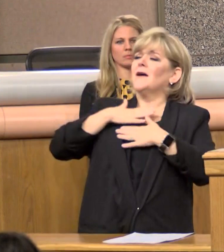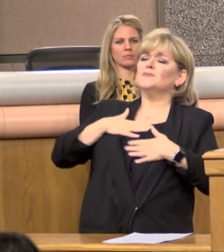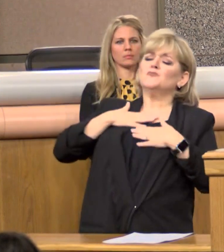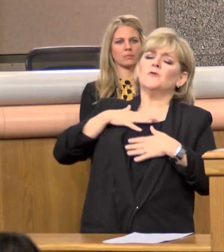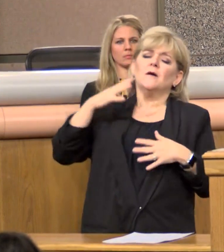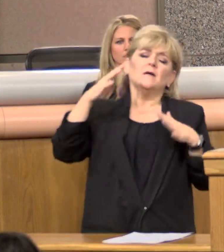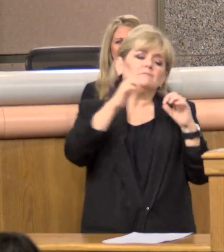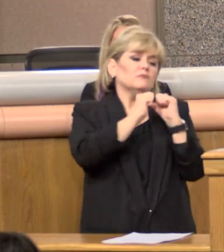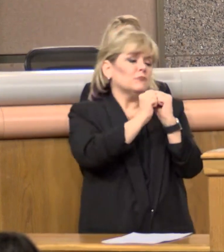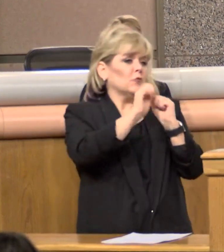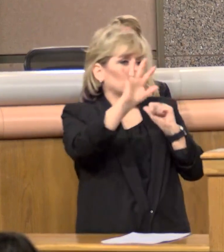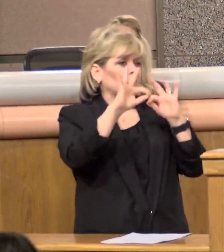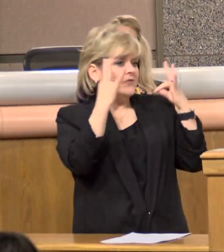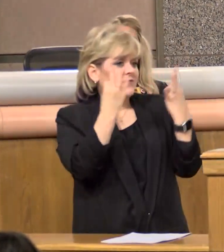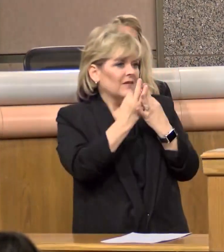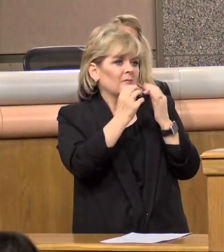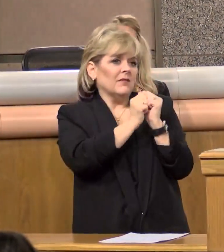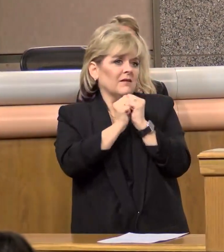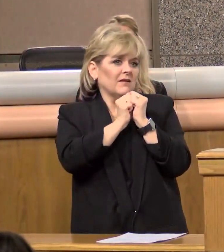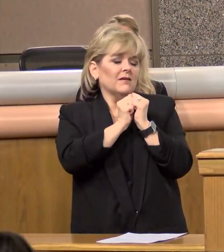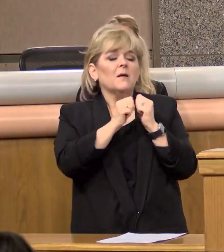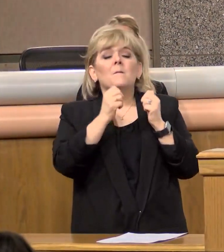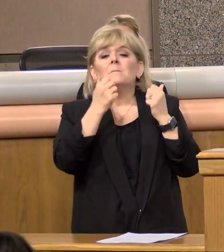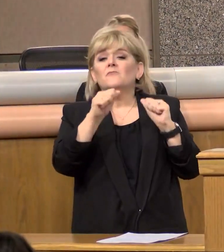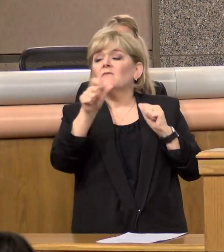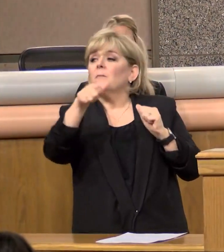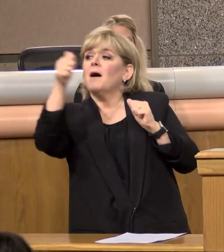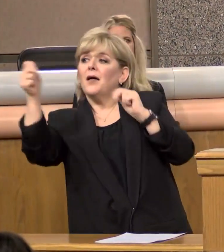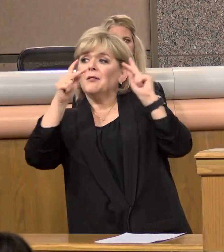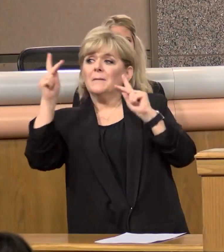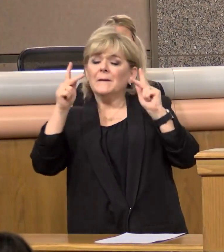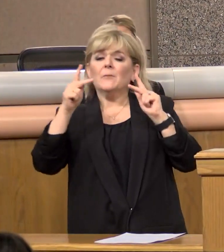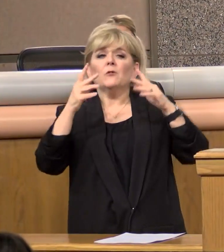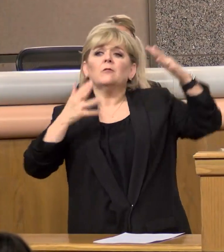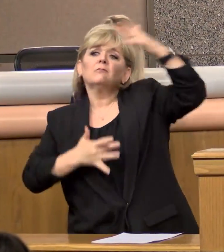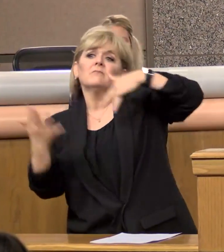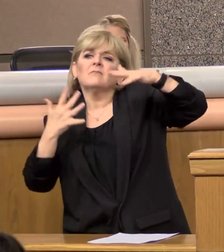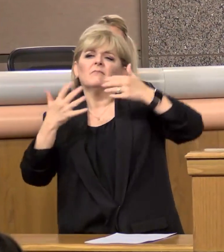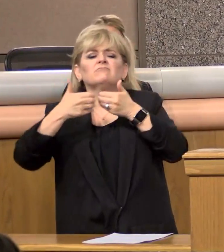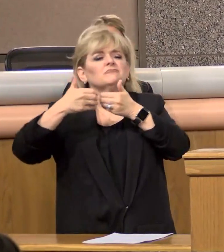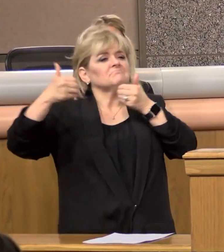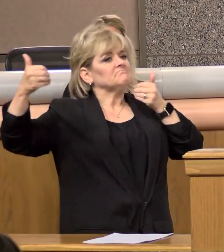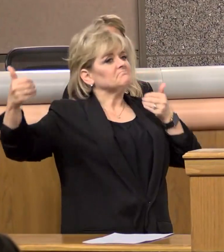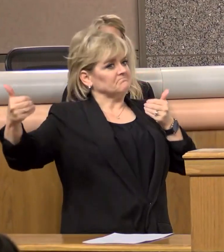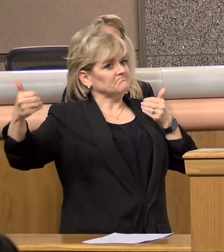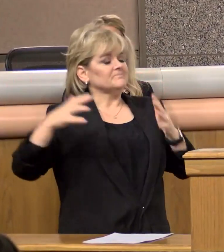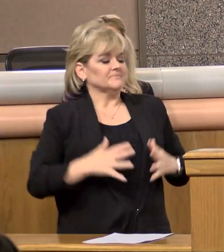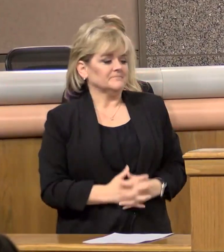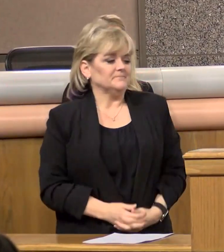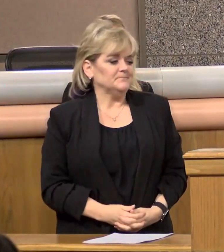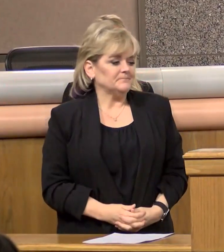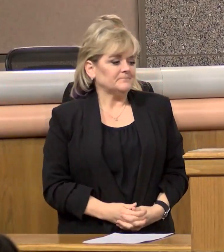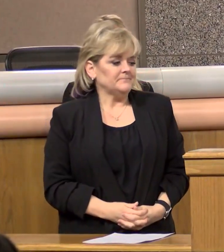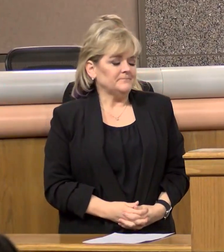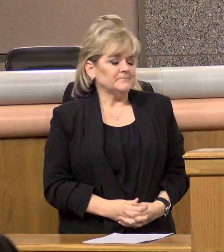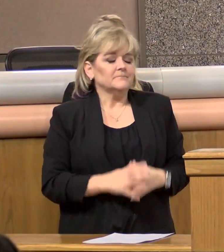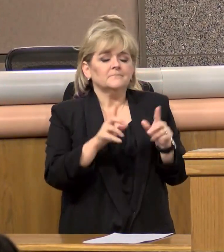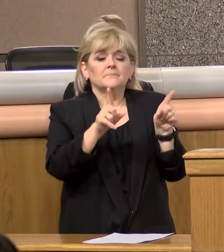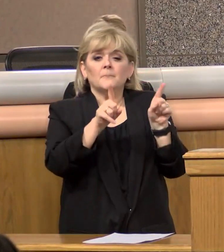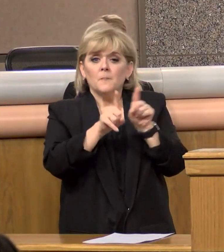spend some time with your family and really try to distance yourself from all those other social activities. Um, we've also